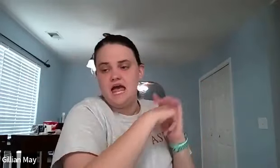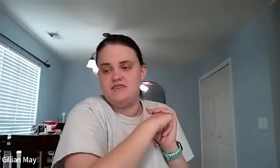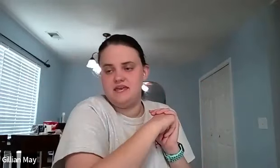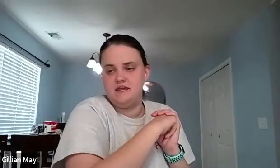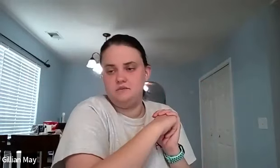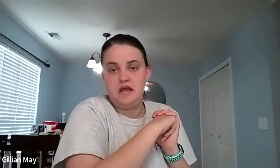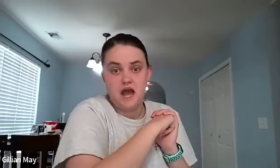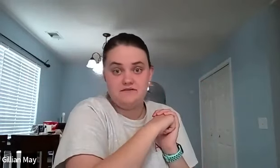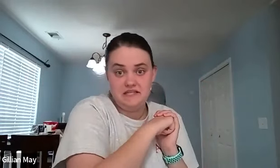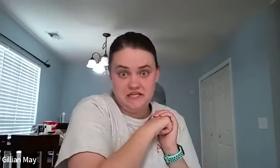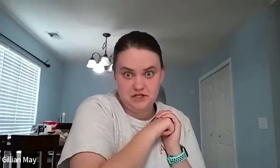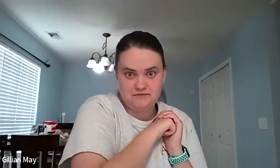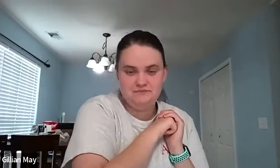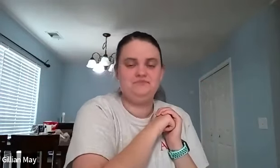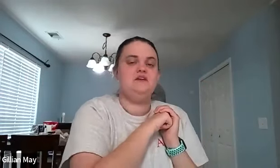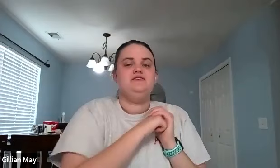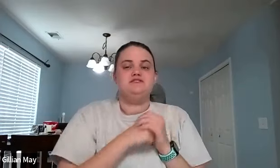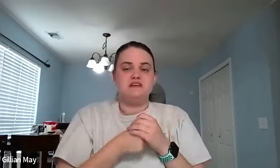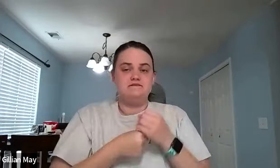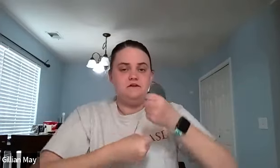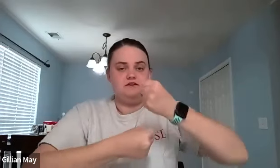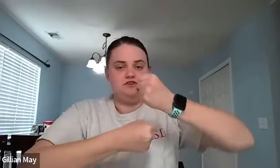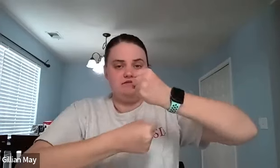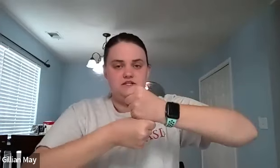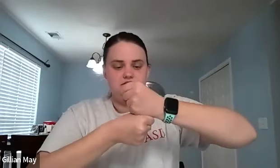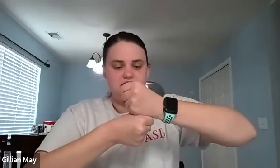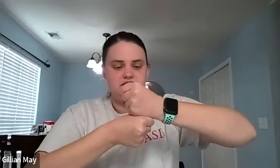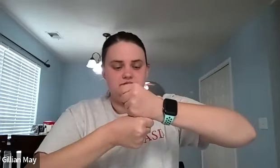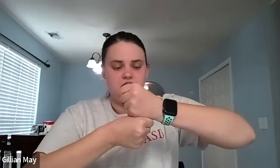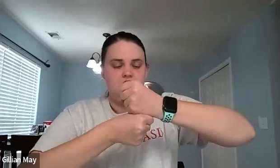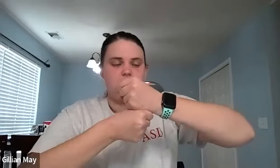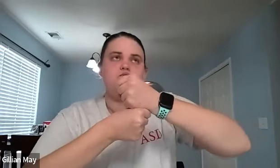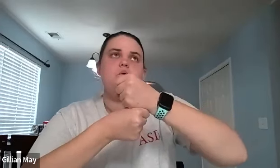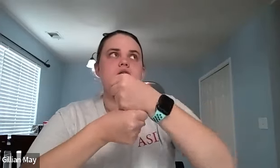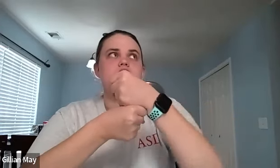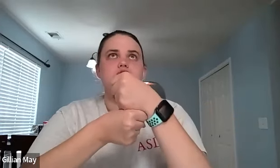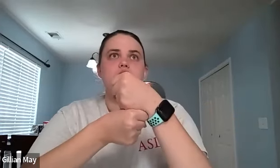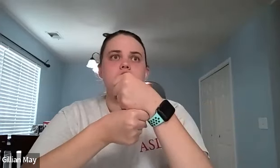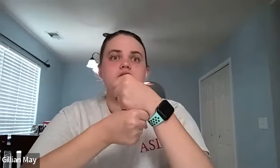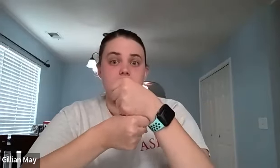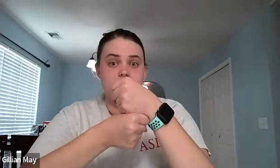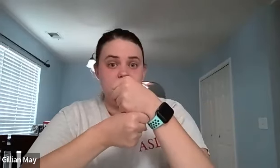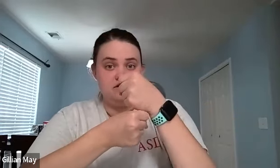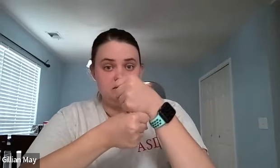And then we have year. So the sign for year is you're going to have 2 fists. You want your dominant hand on